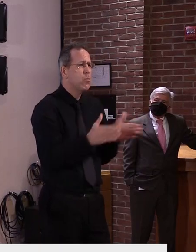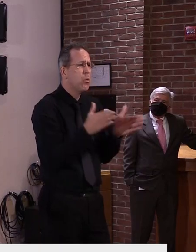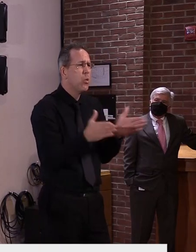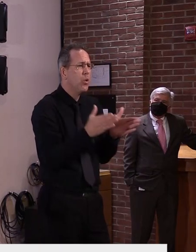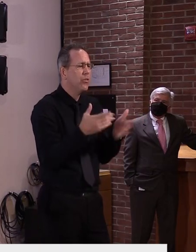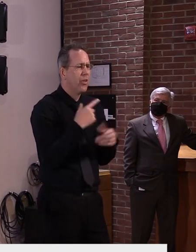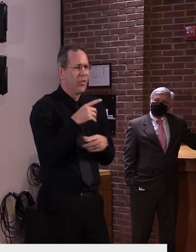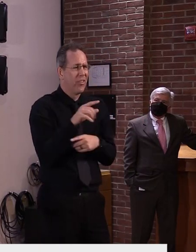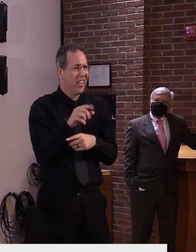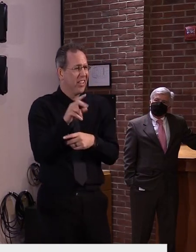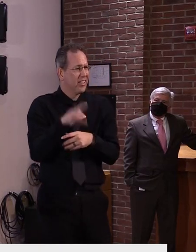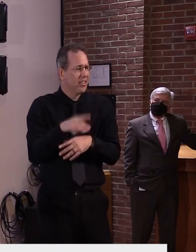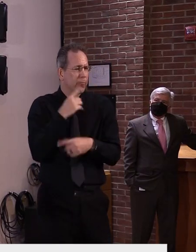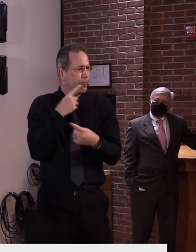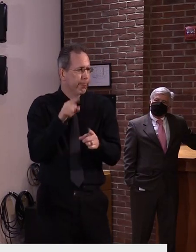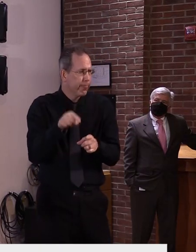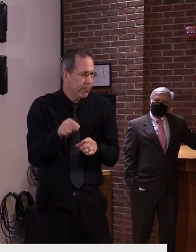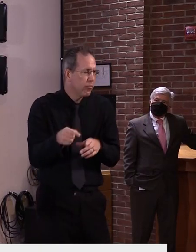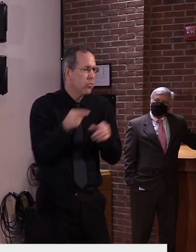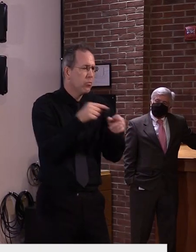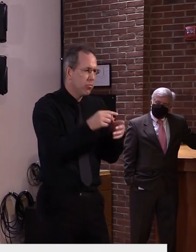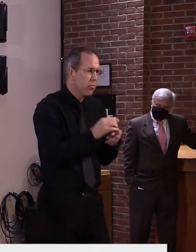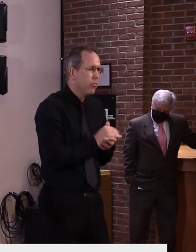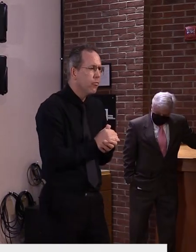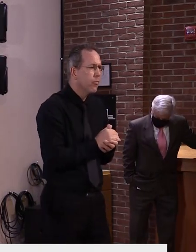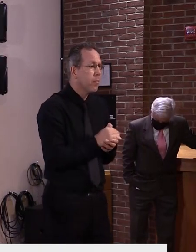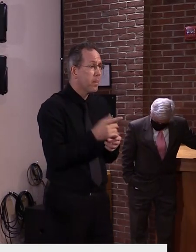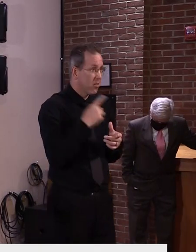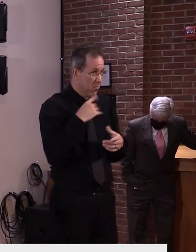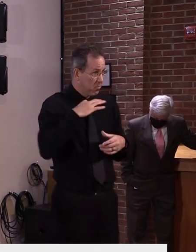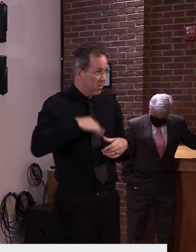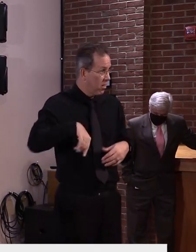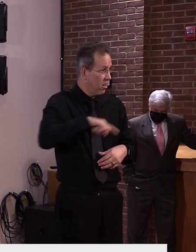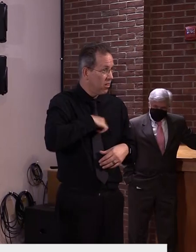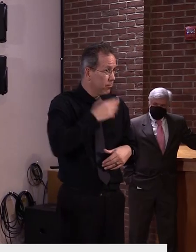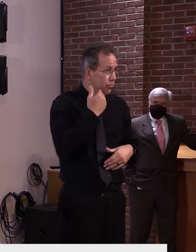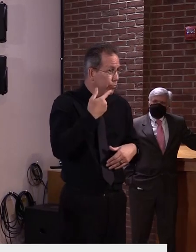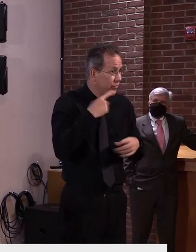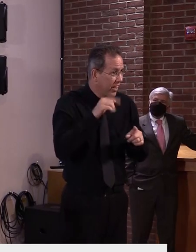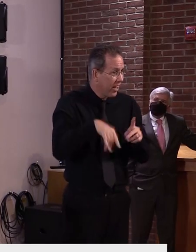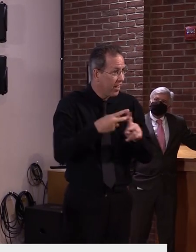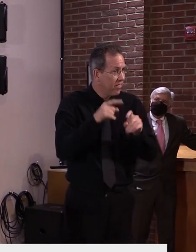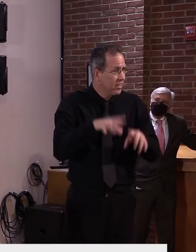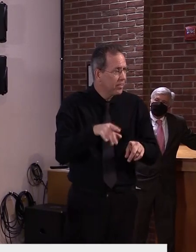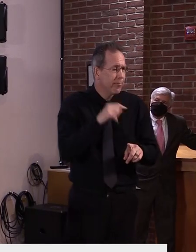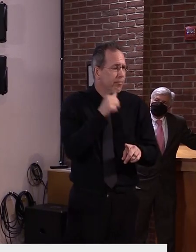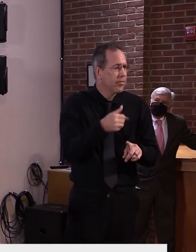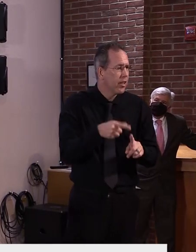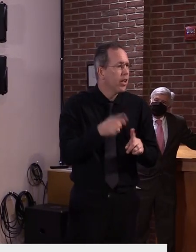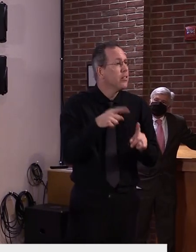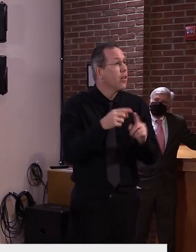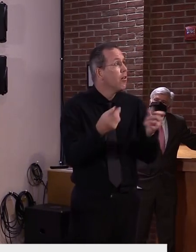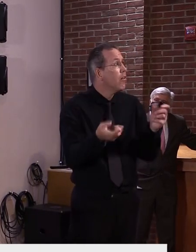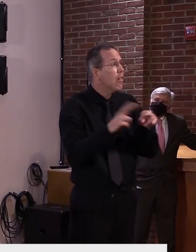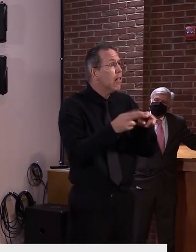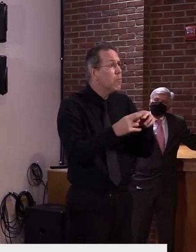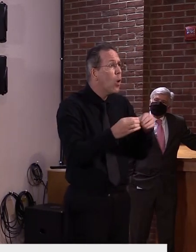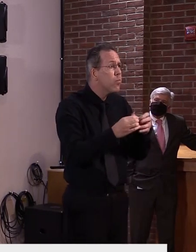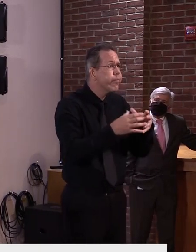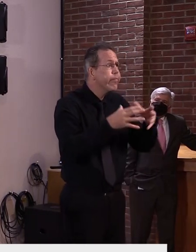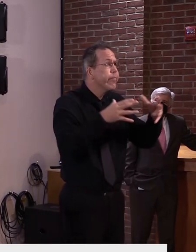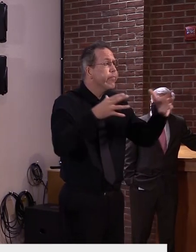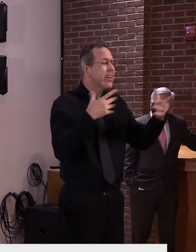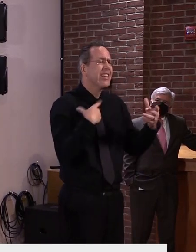see as much utility for that now. People have talked about using it for eligibility for